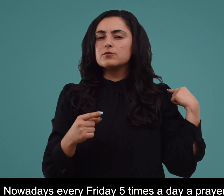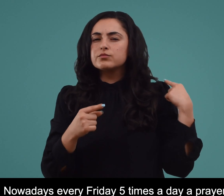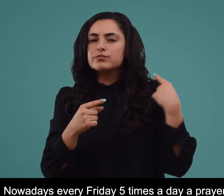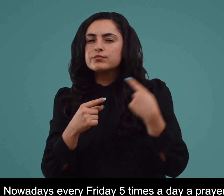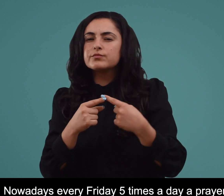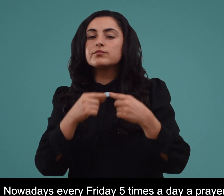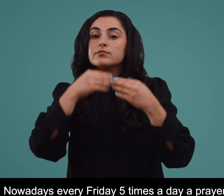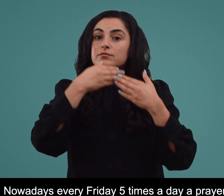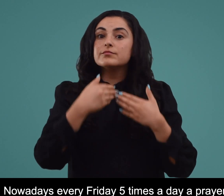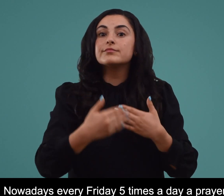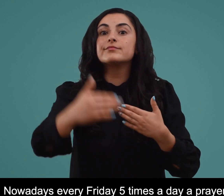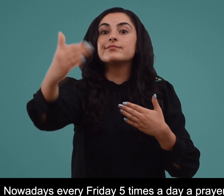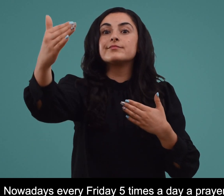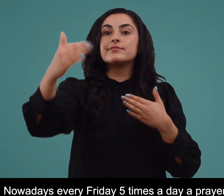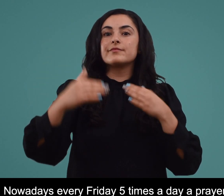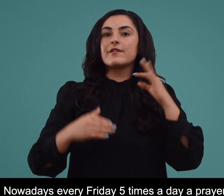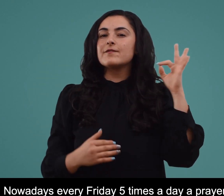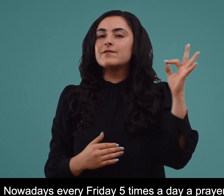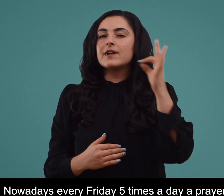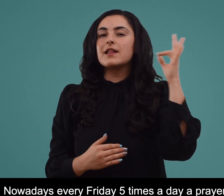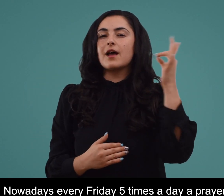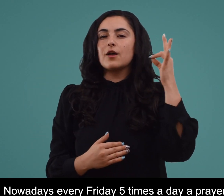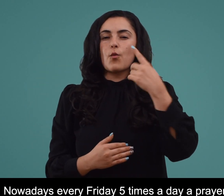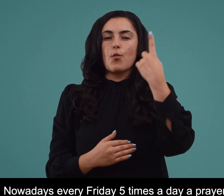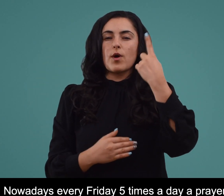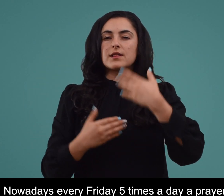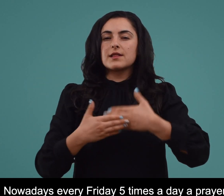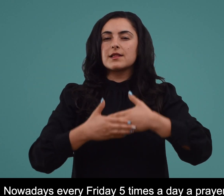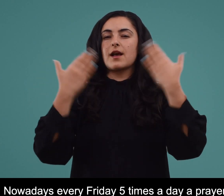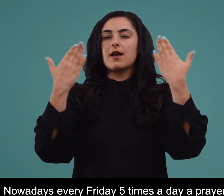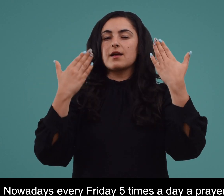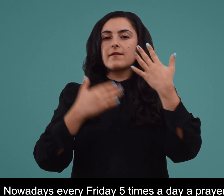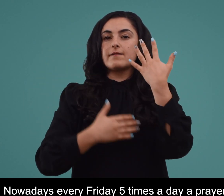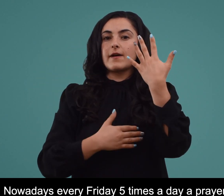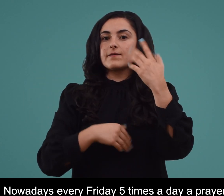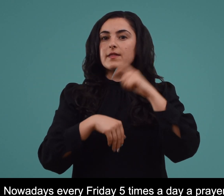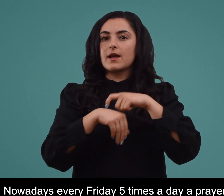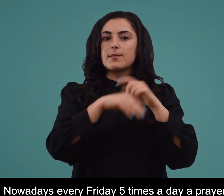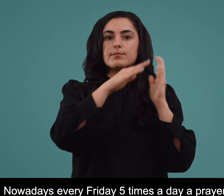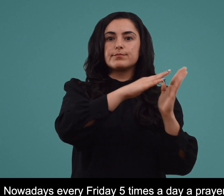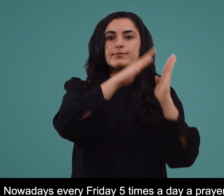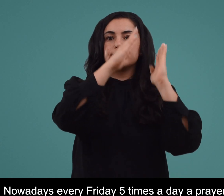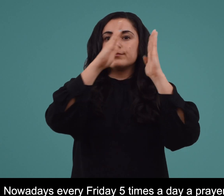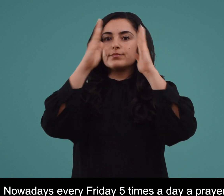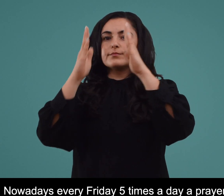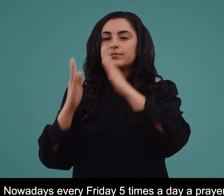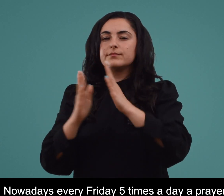Nowadays, every Friday, 5 times a day, a prayer is performed in the Banya Bashi.